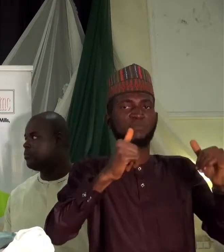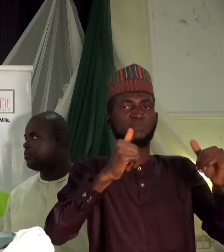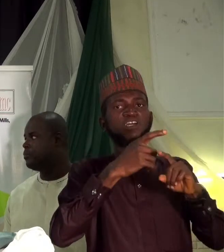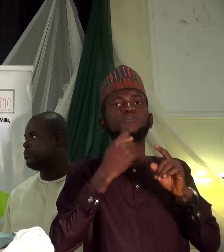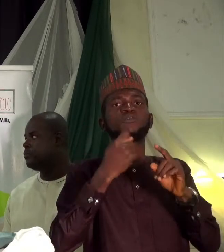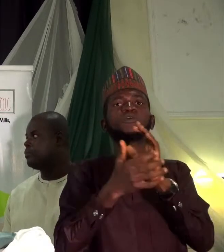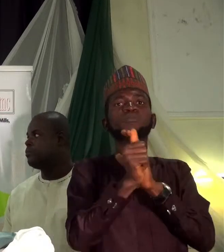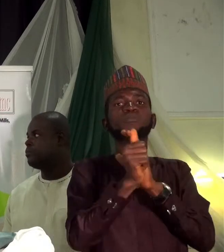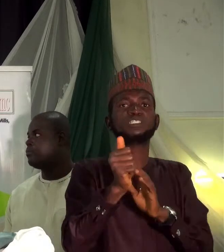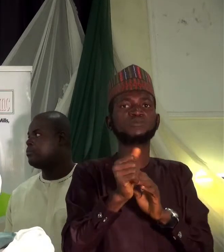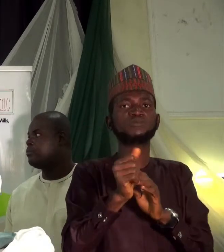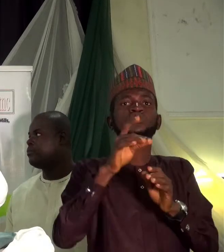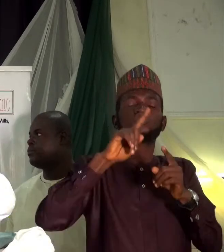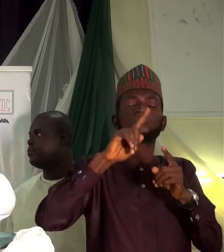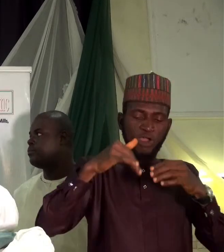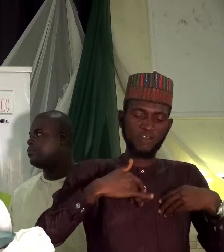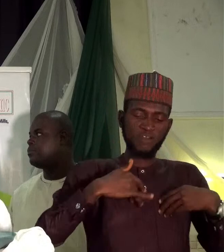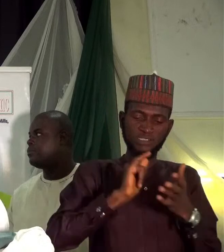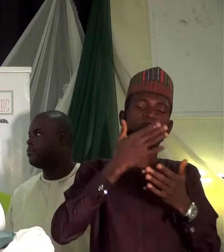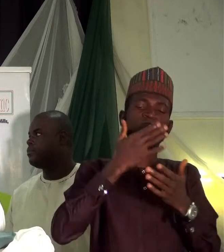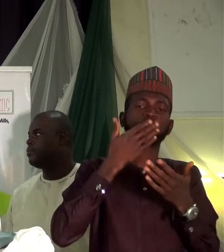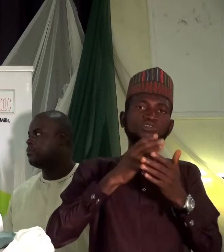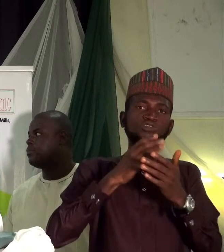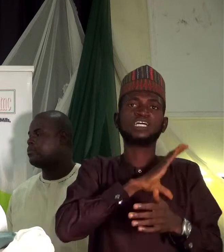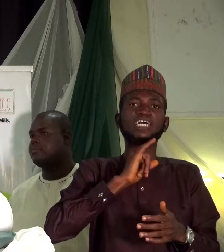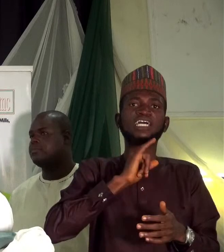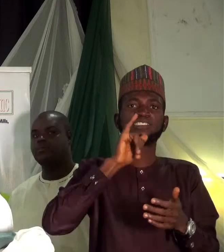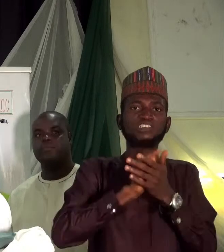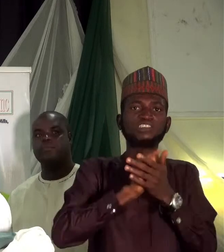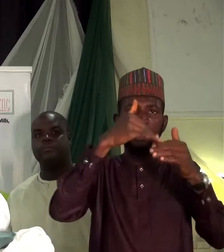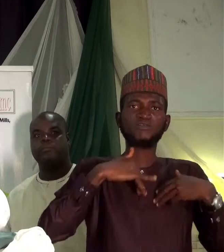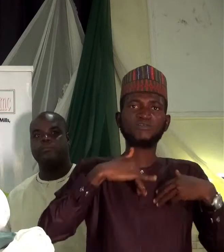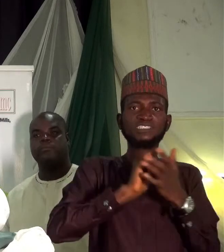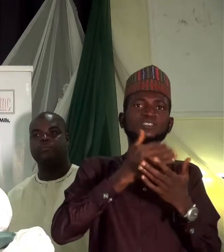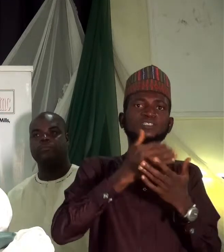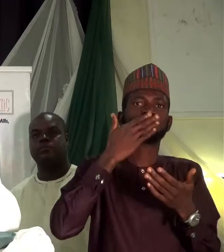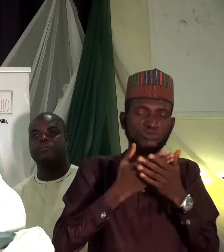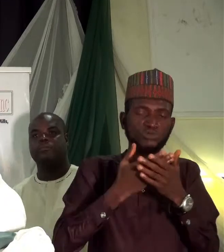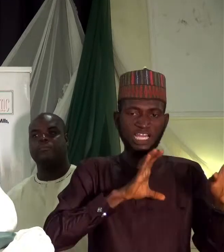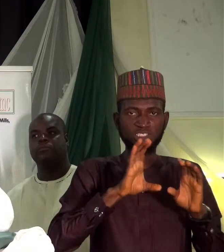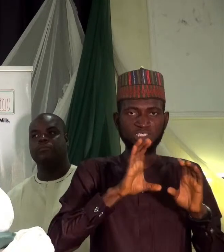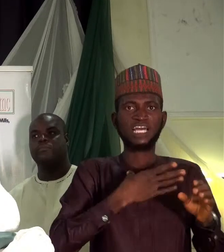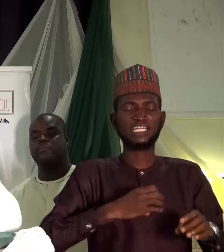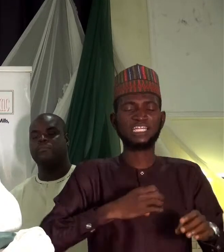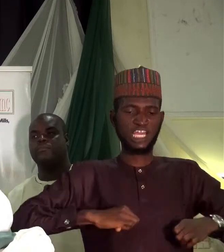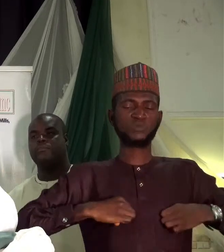be of good character means that one's habits, one's actions, and emotional responses are all